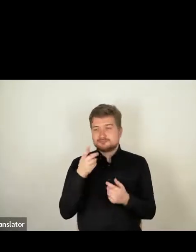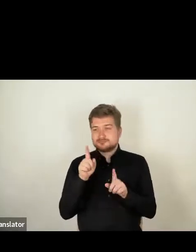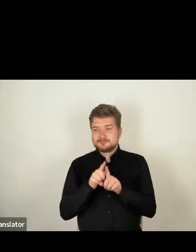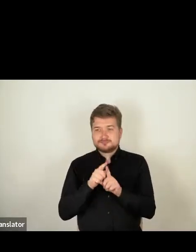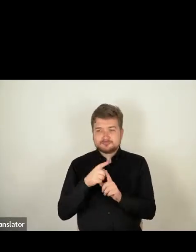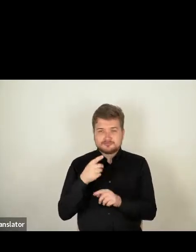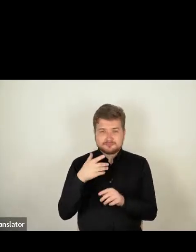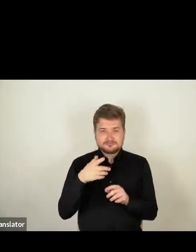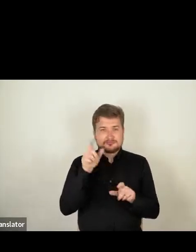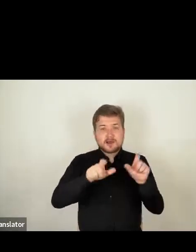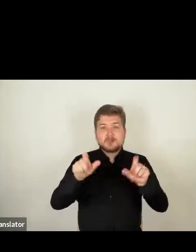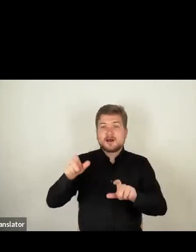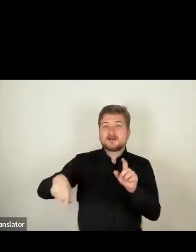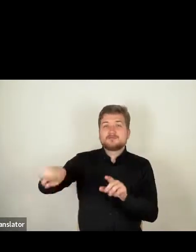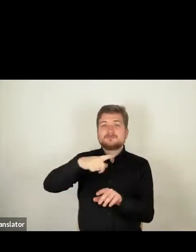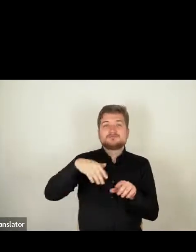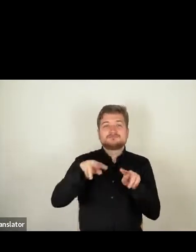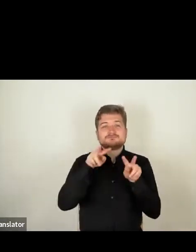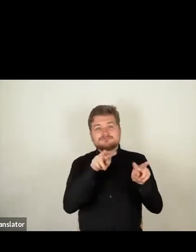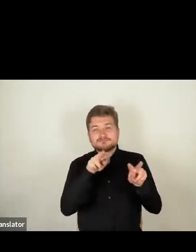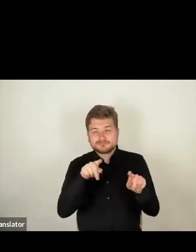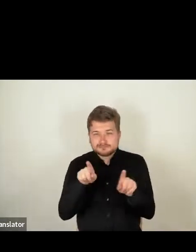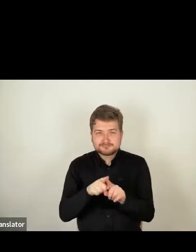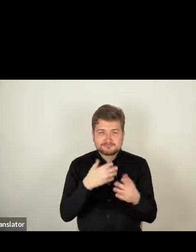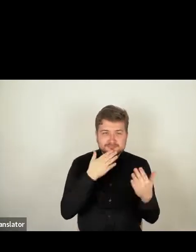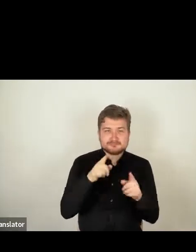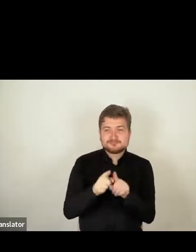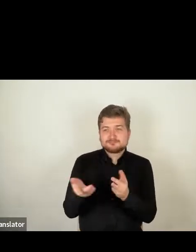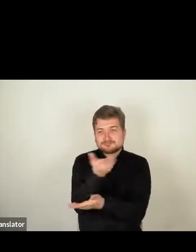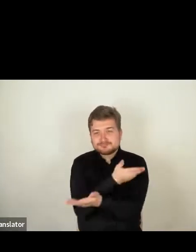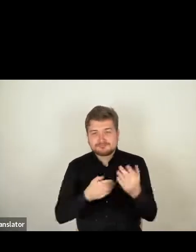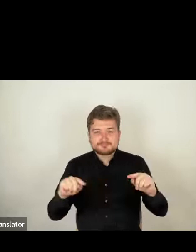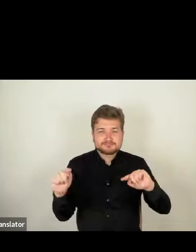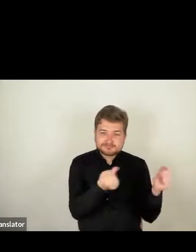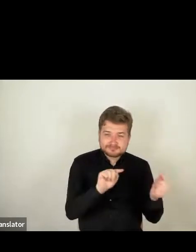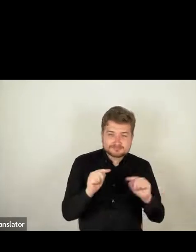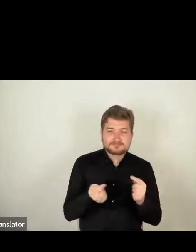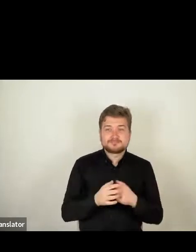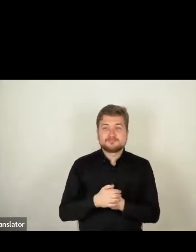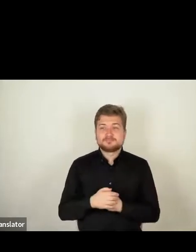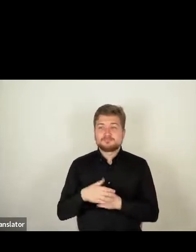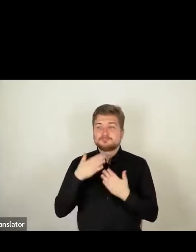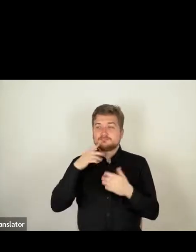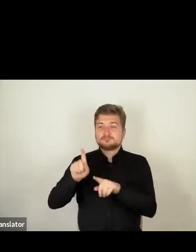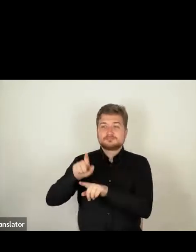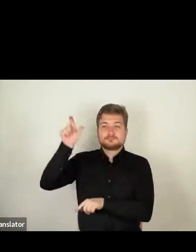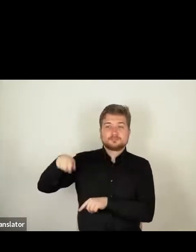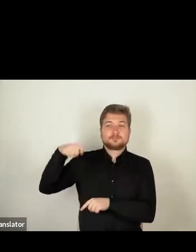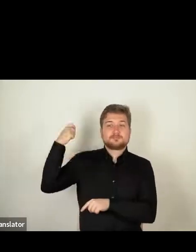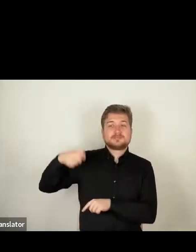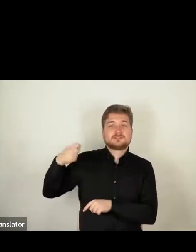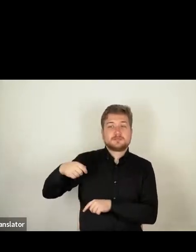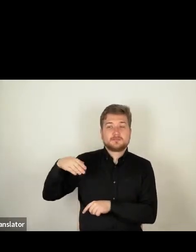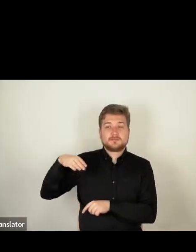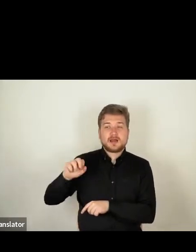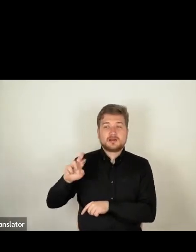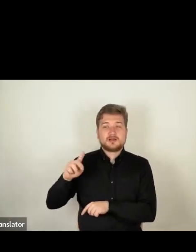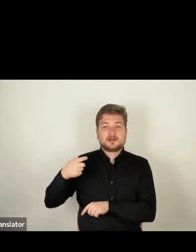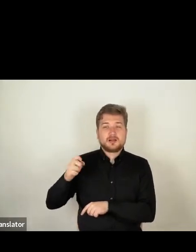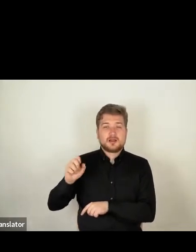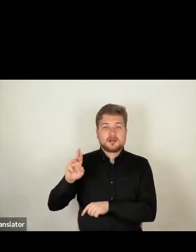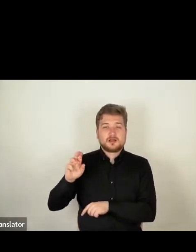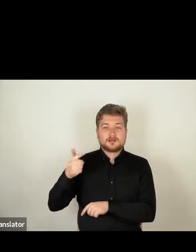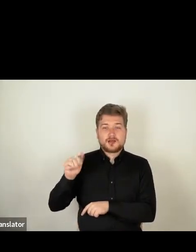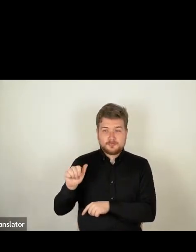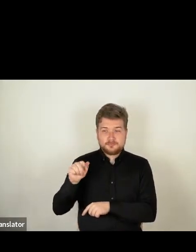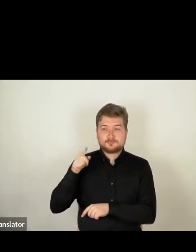important topic. A big thank you goes to the OSCE PA President, Margareta Sederfeld, as well as our Secretary General,